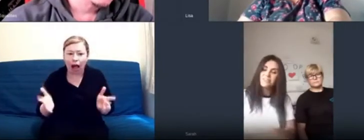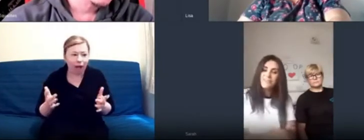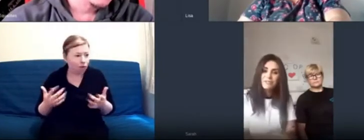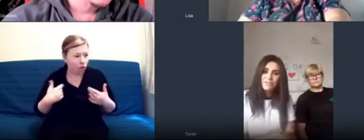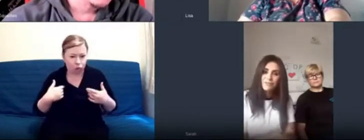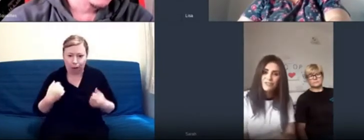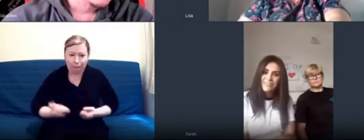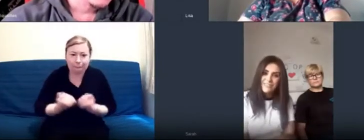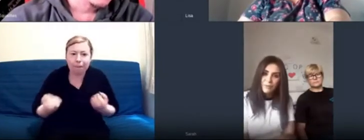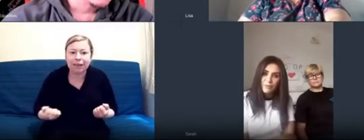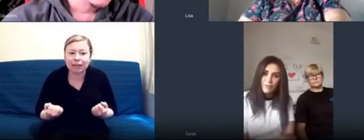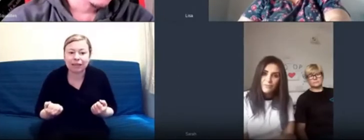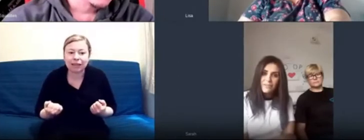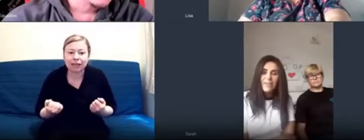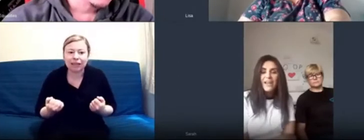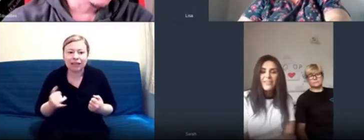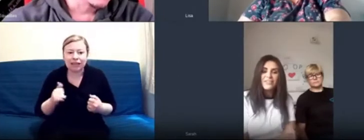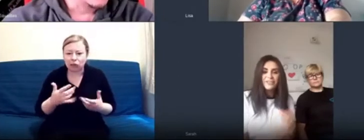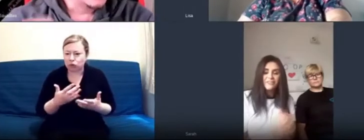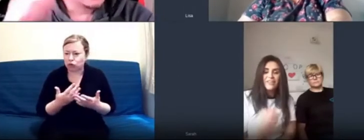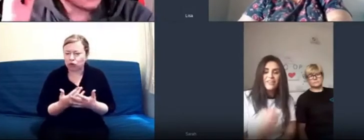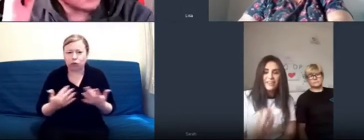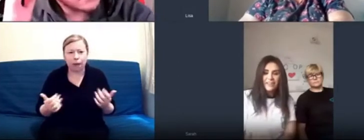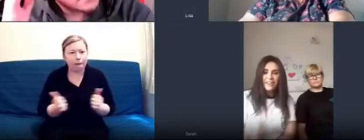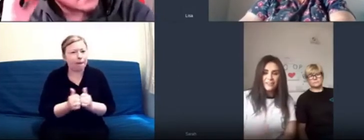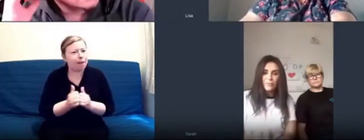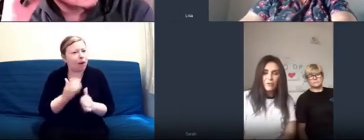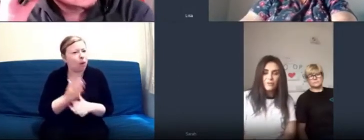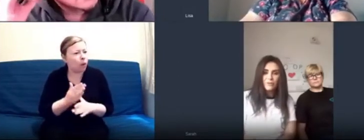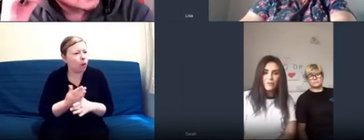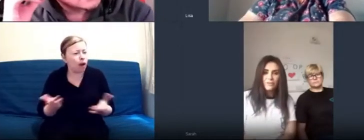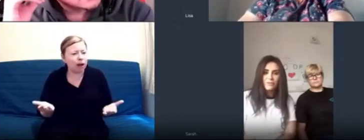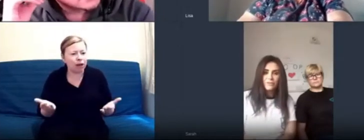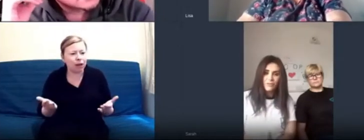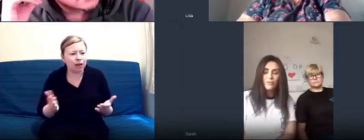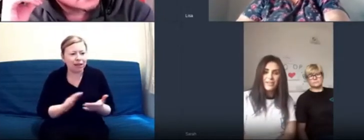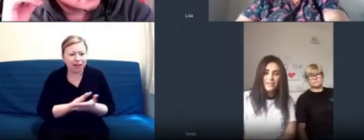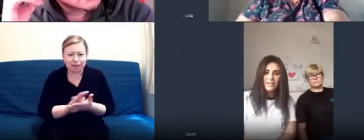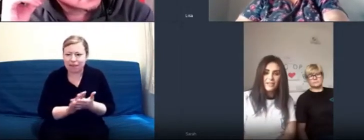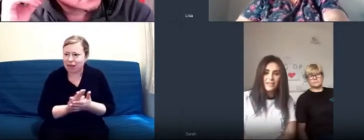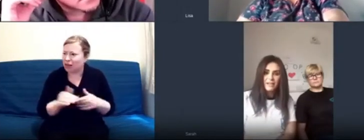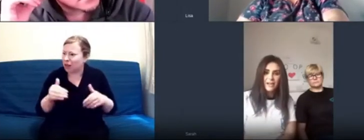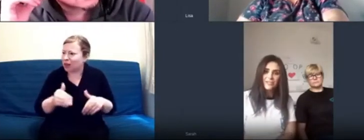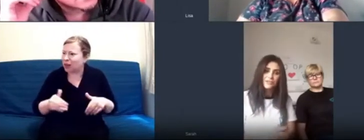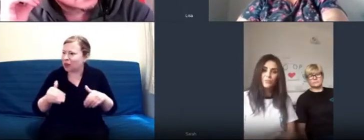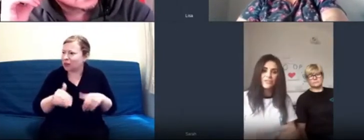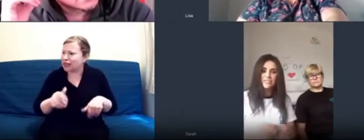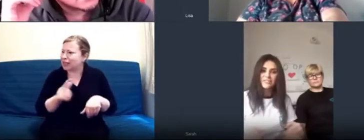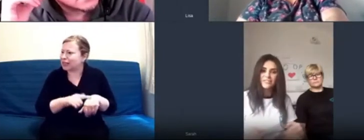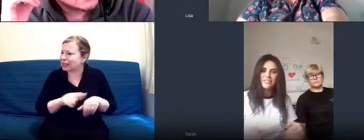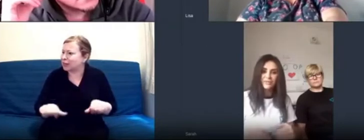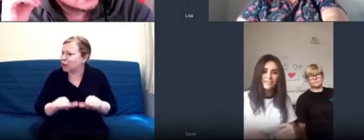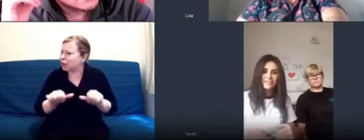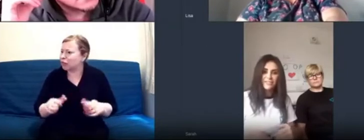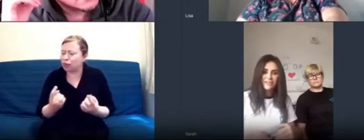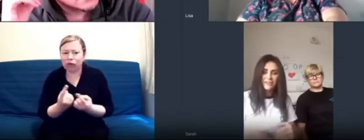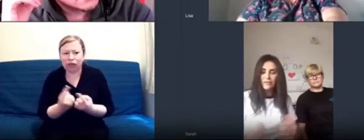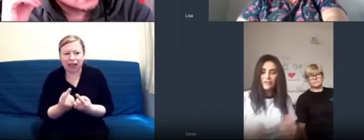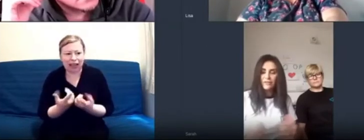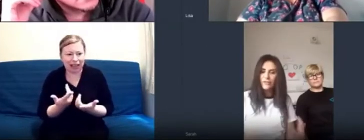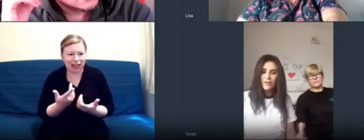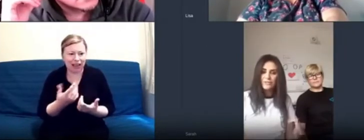deck, sometimes there's too much red tape. Mm-hmm. And then you're leaving that category of people vulnerable again, and there's no provisions in